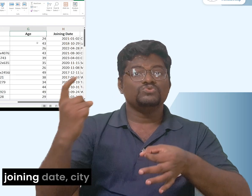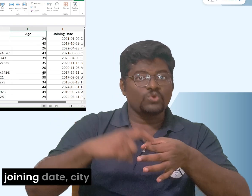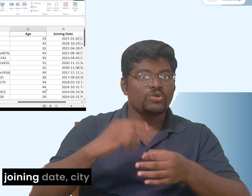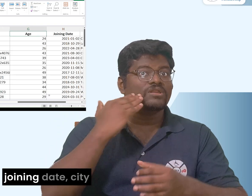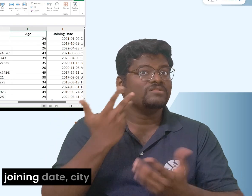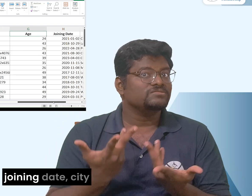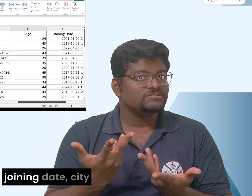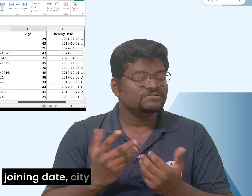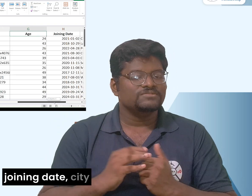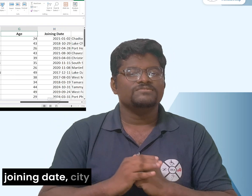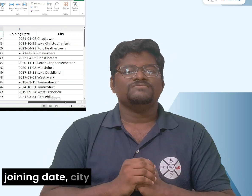joining date,